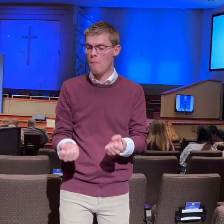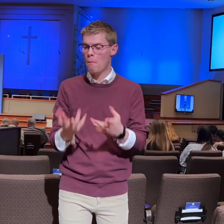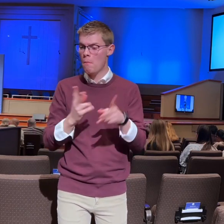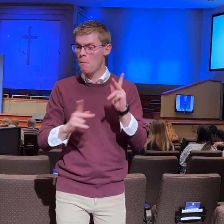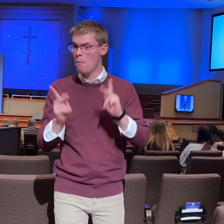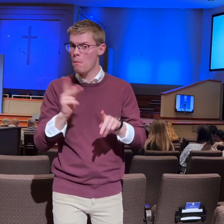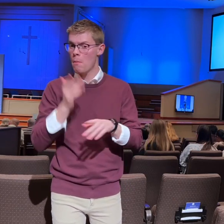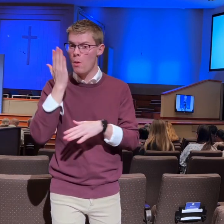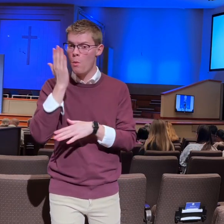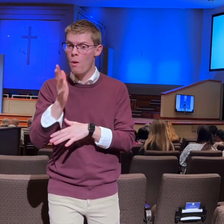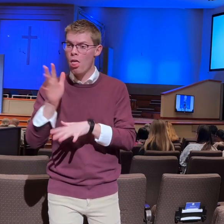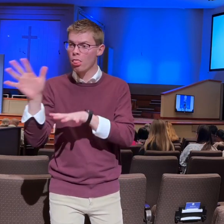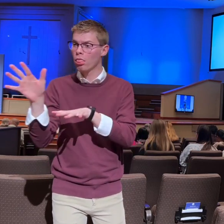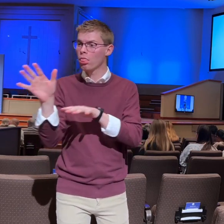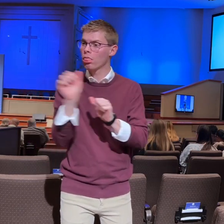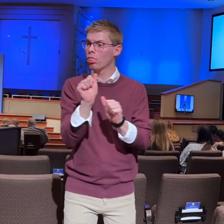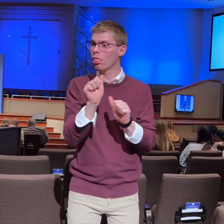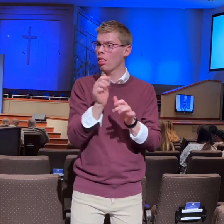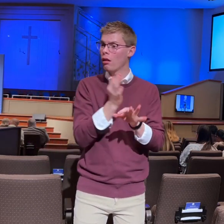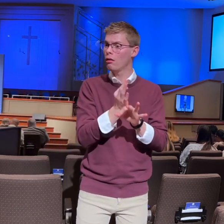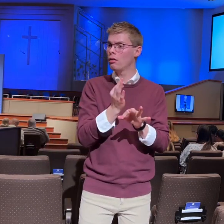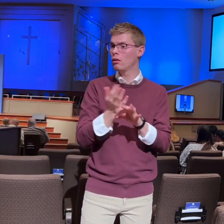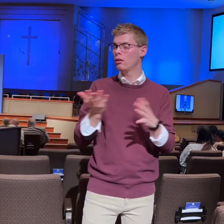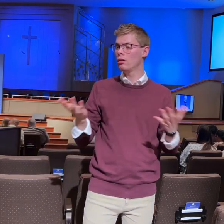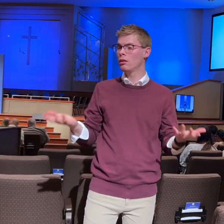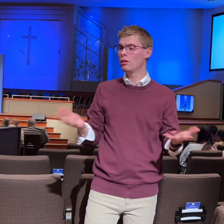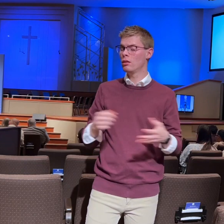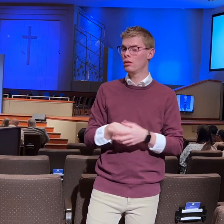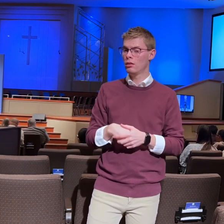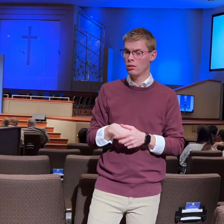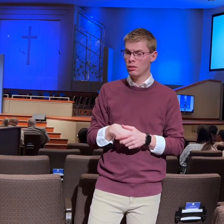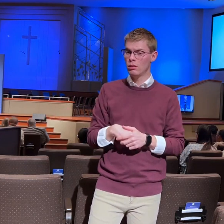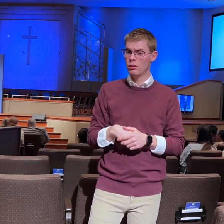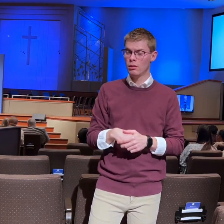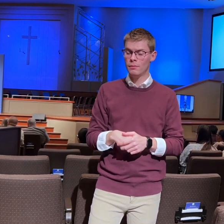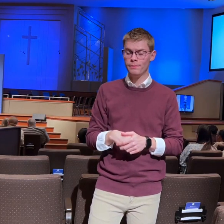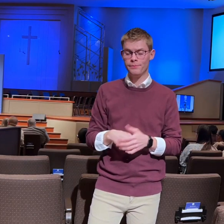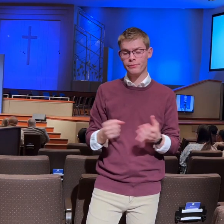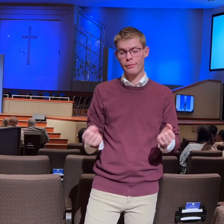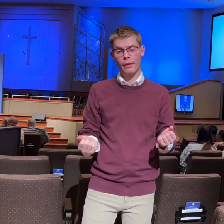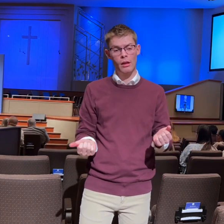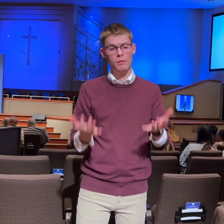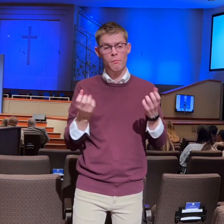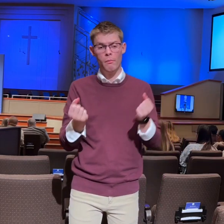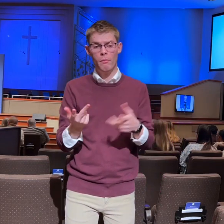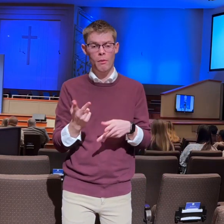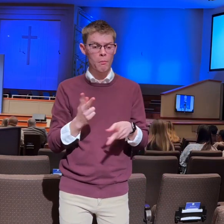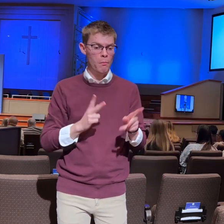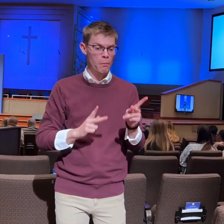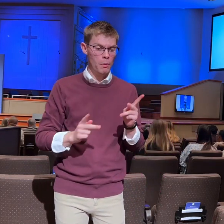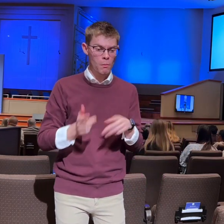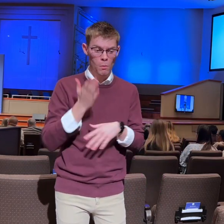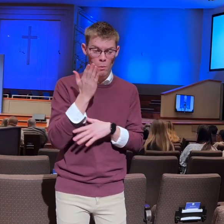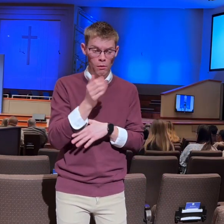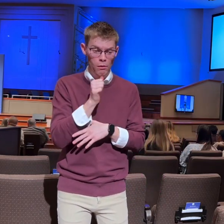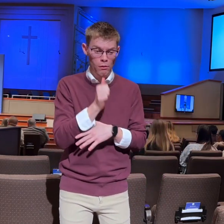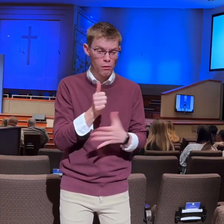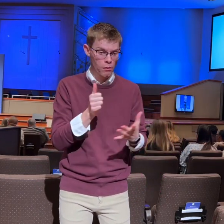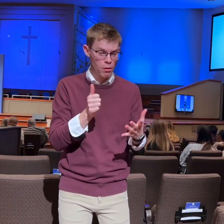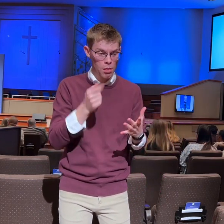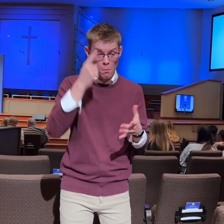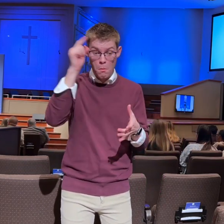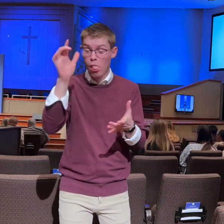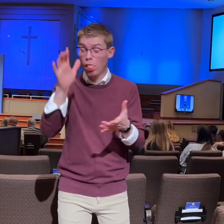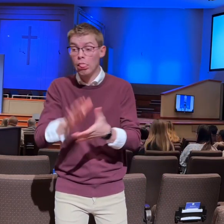from the faith. Now it's one thing to hear that in the latter times people will not listen to the faith or believe the faith. That's